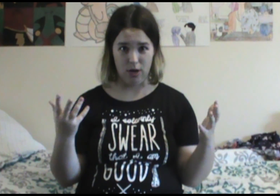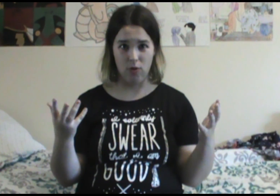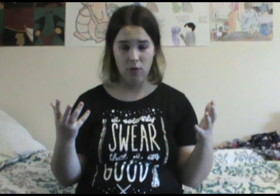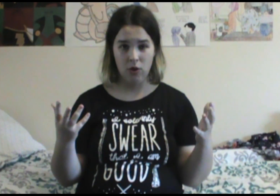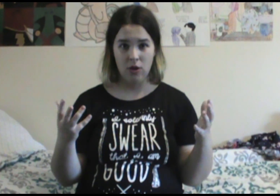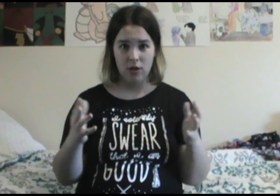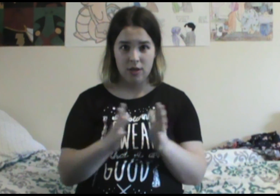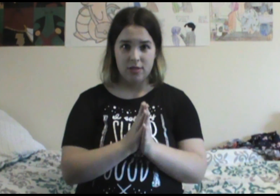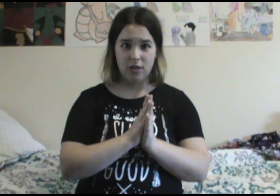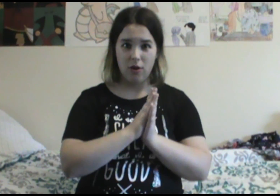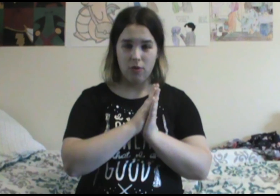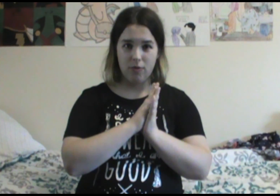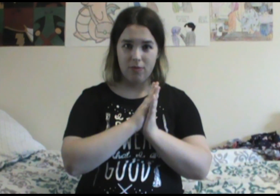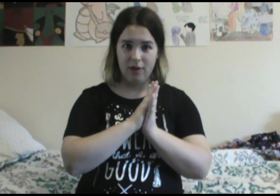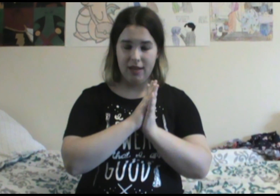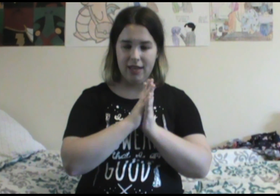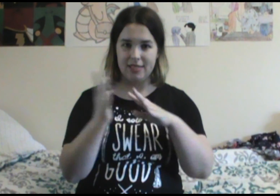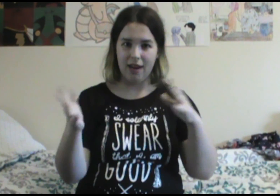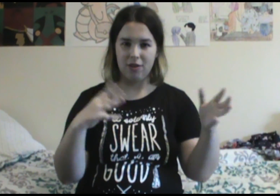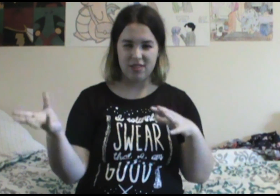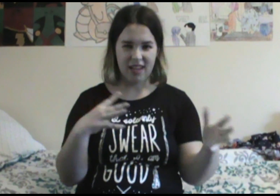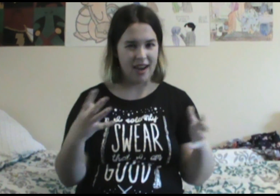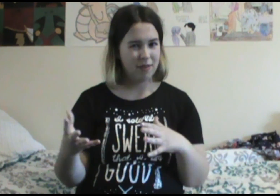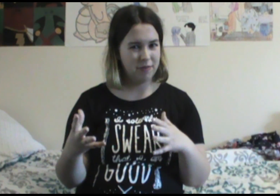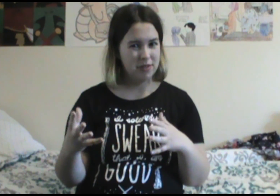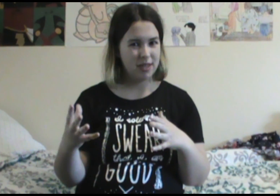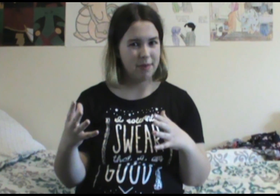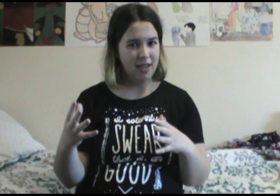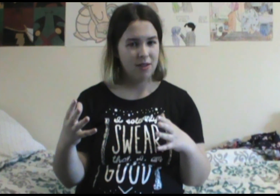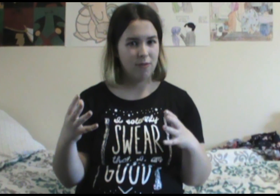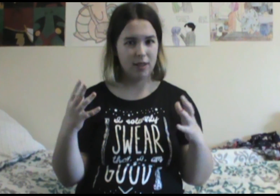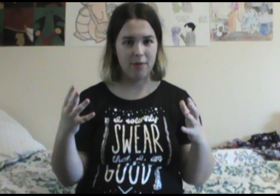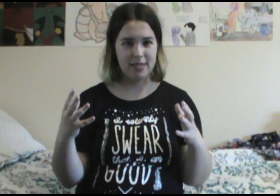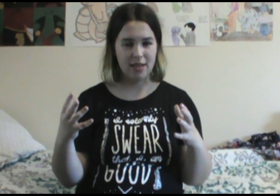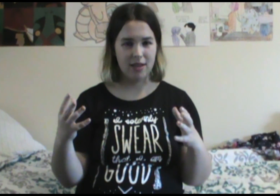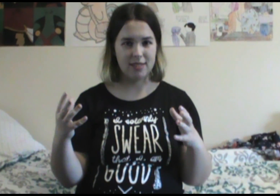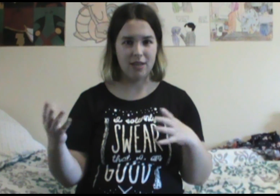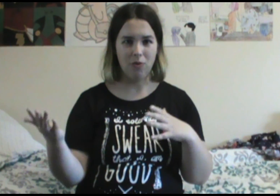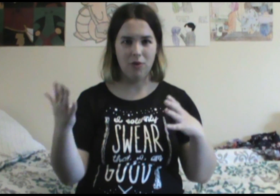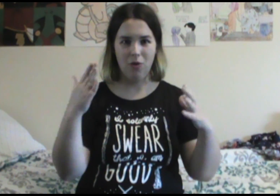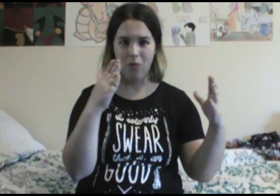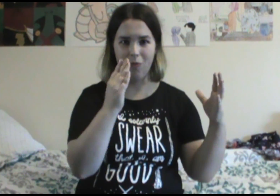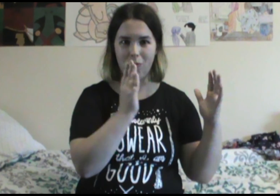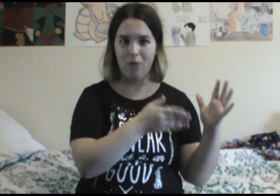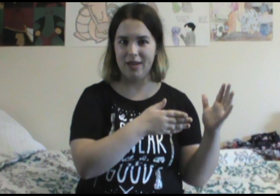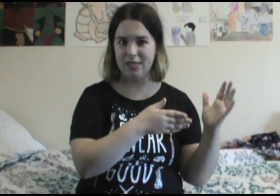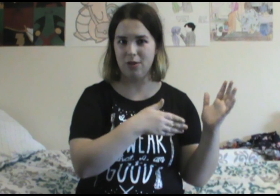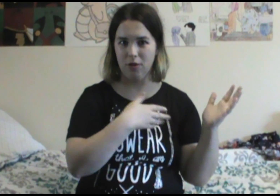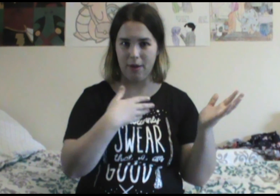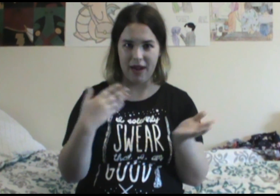know. So his character is kind of confusing to me for that reason, because I don't know what his whole like path